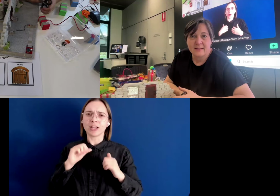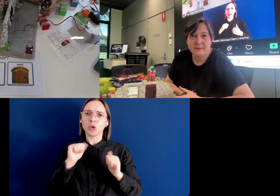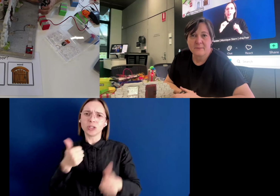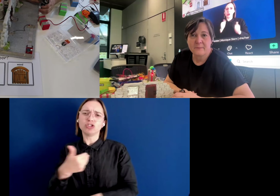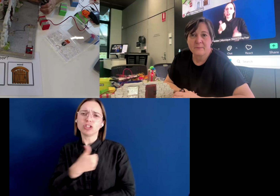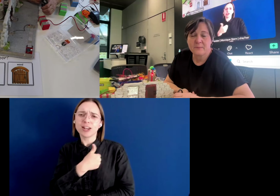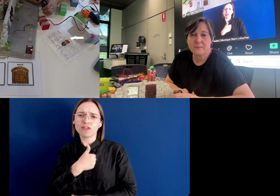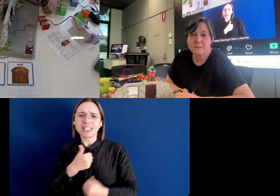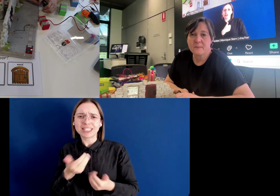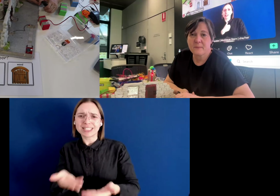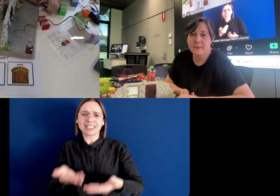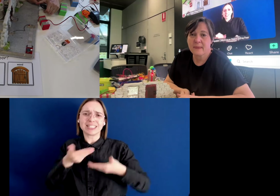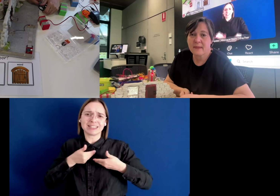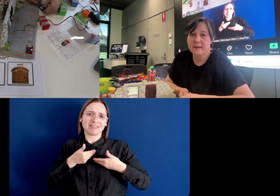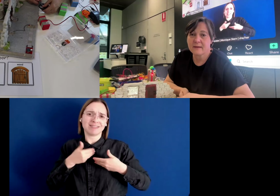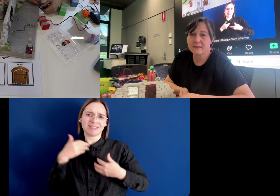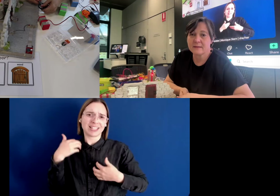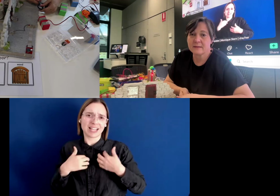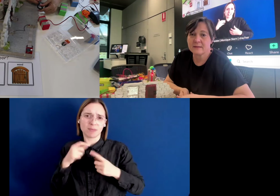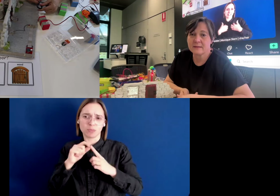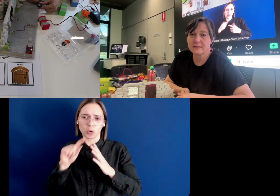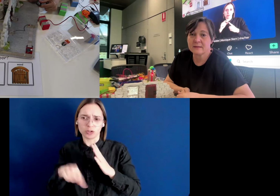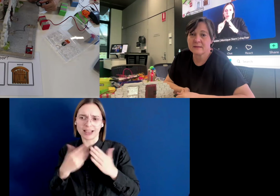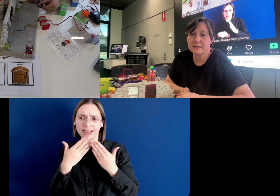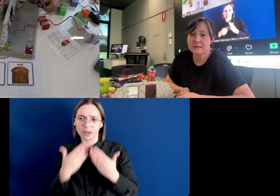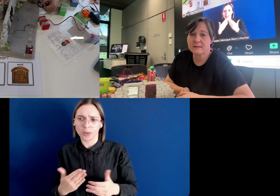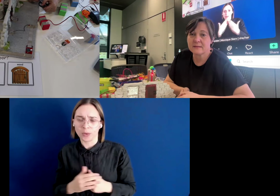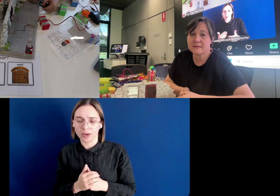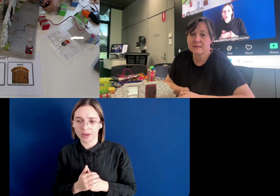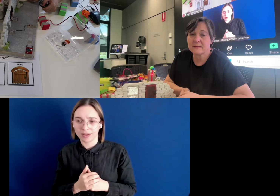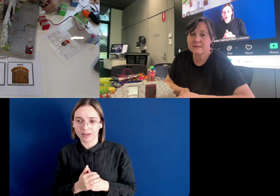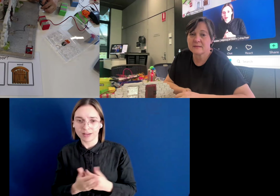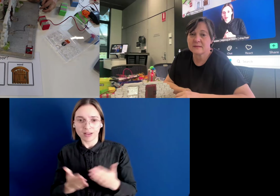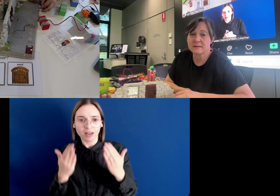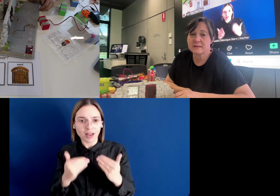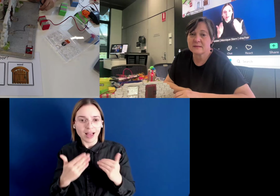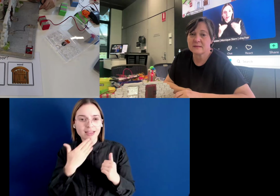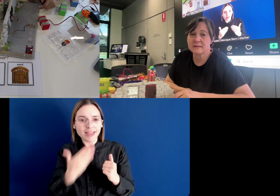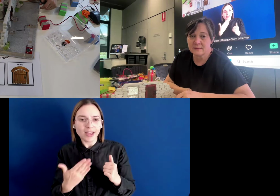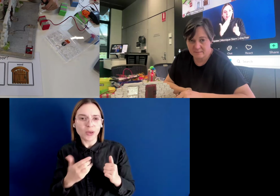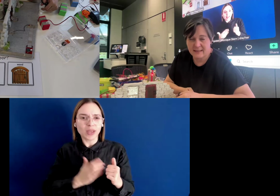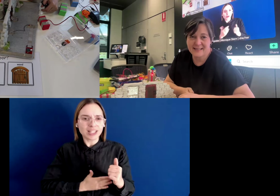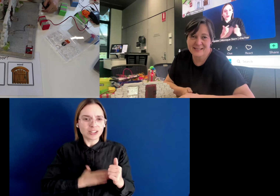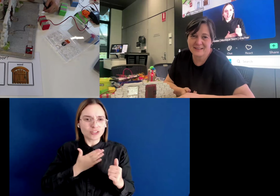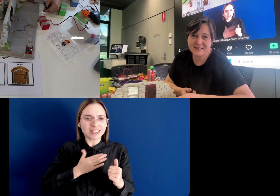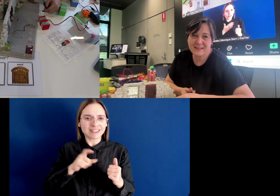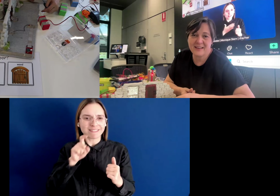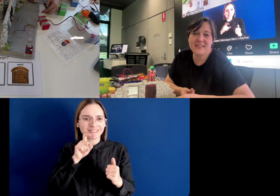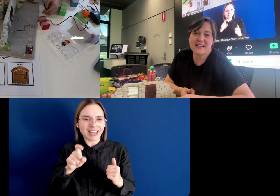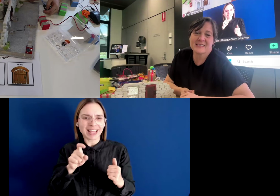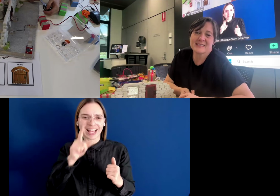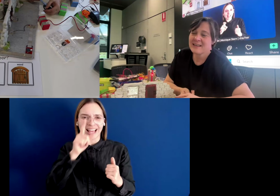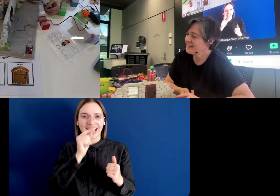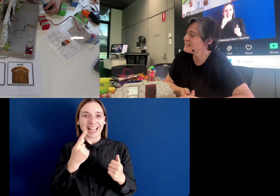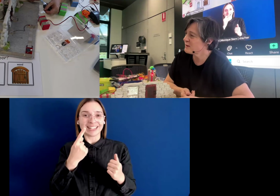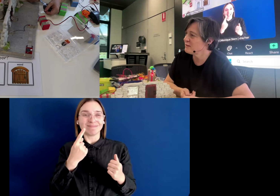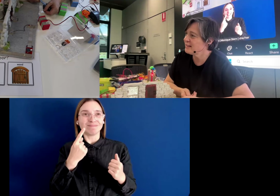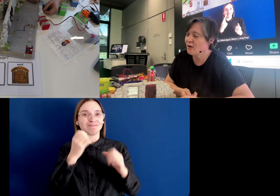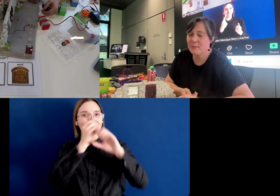There was also, thank you. This was interesting and fun. I can see how TapeBlocks can be used for students I work with. Excellent. And